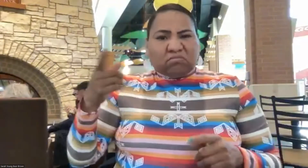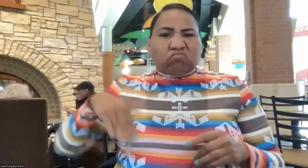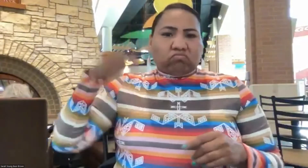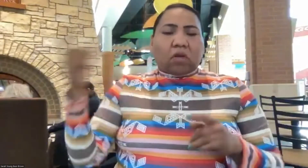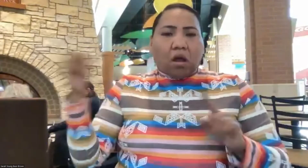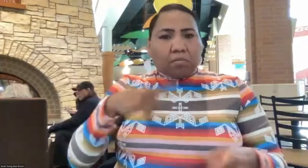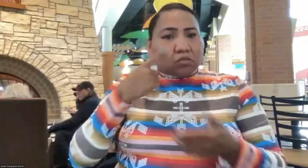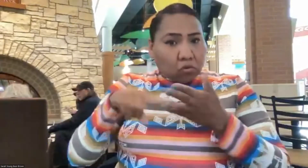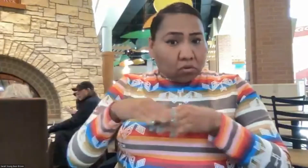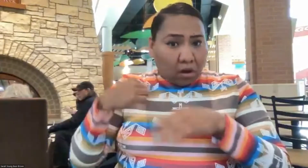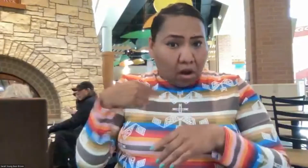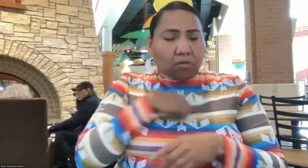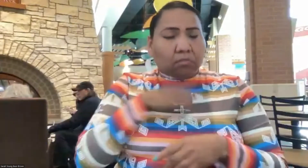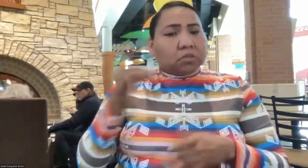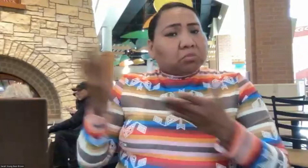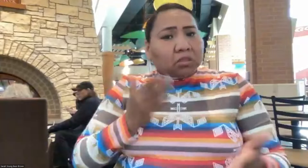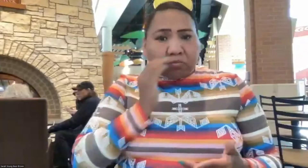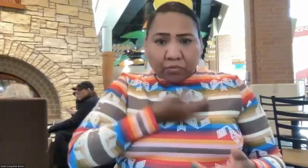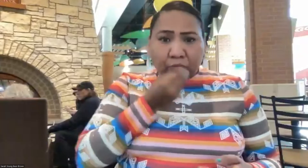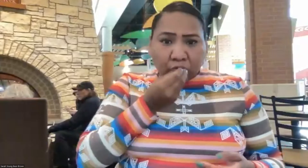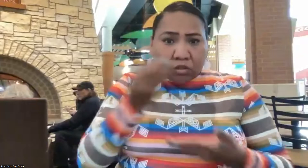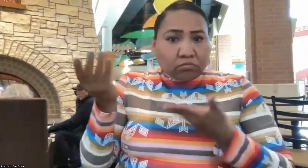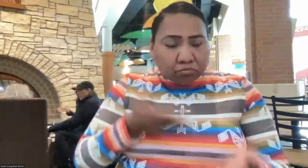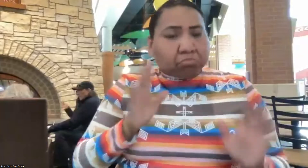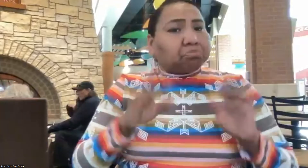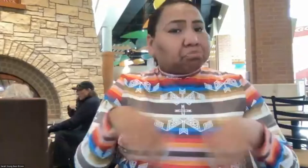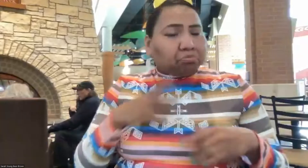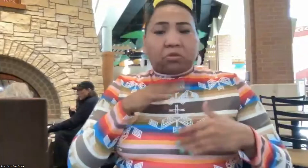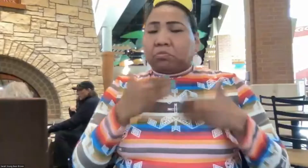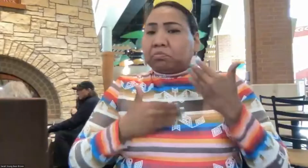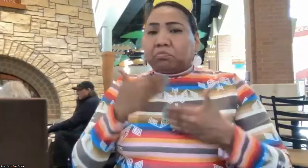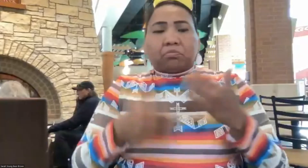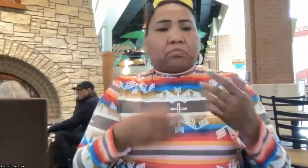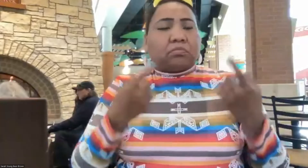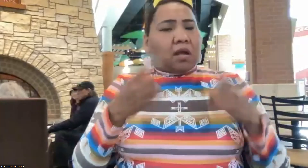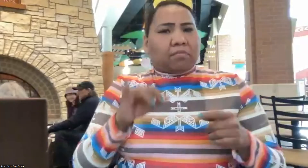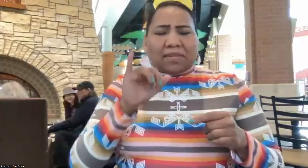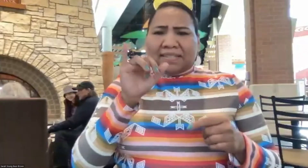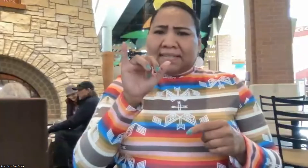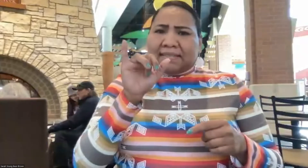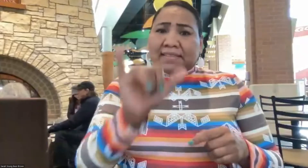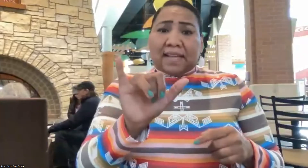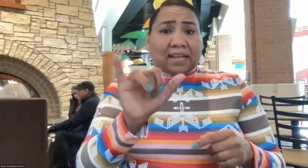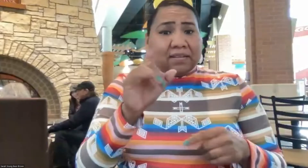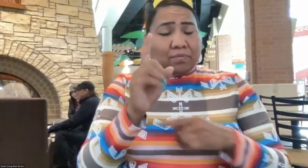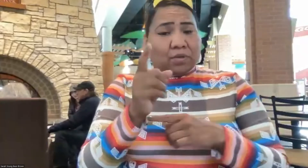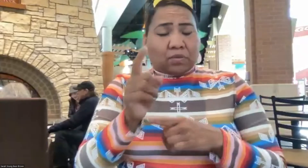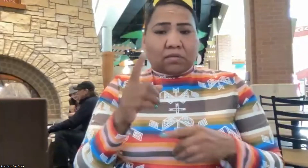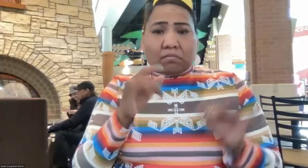And a good friend that I had grown up with brought food and other things that we needed.